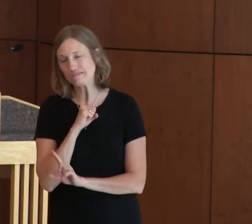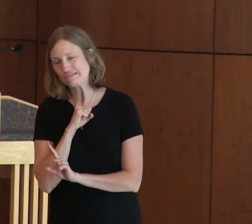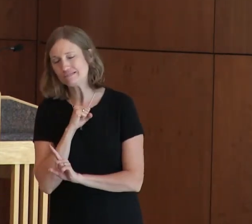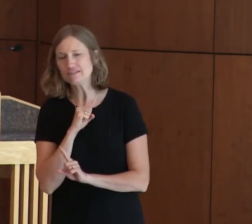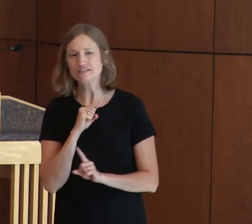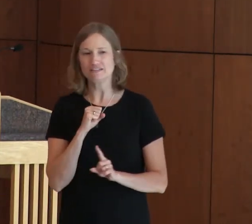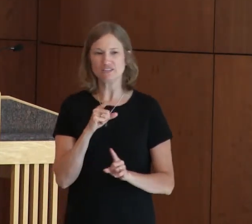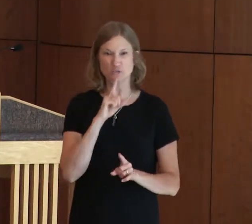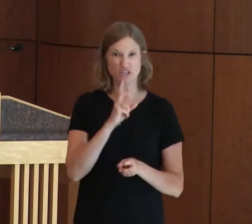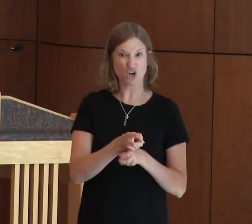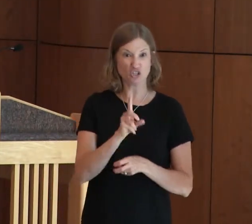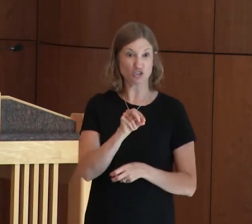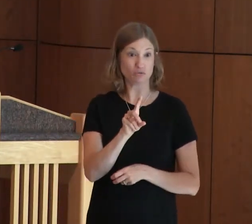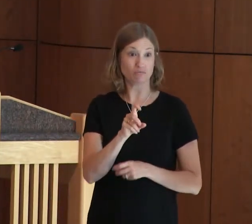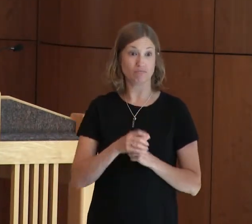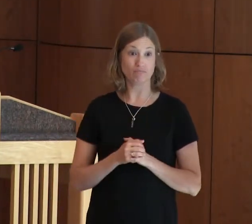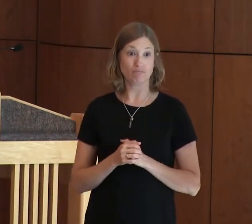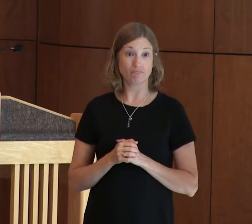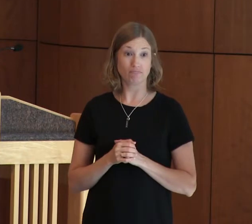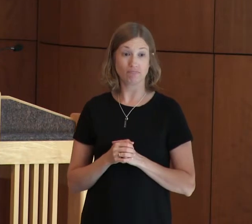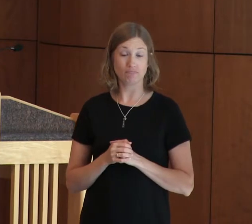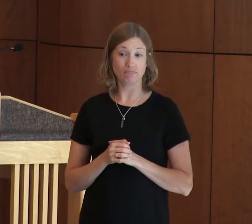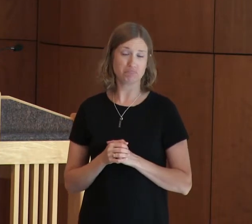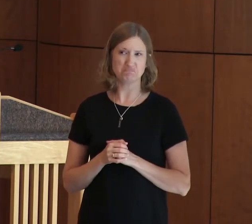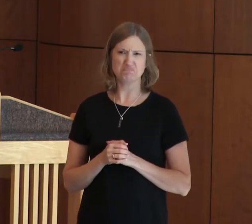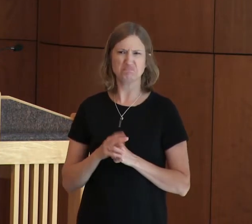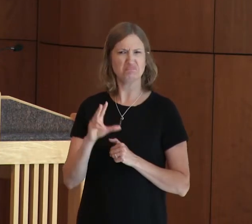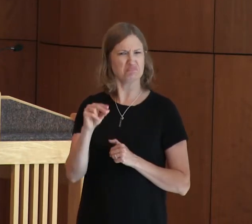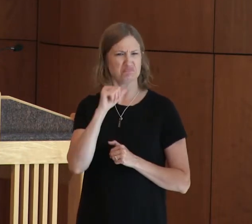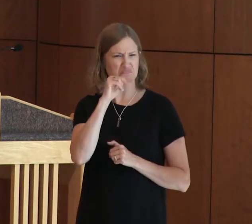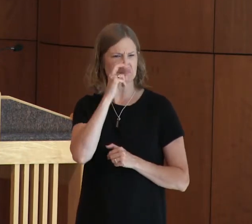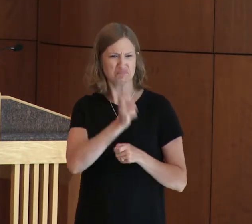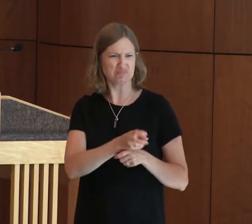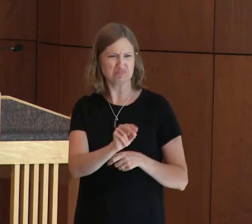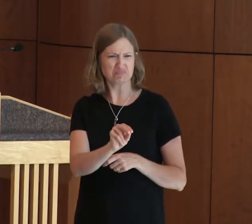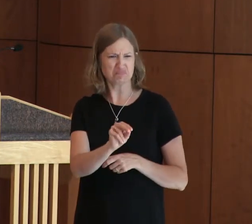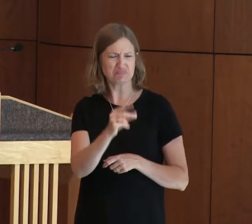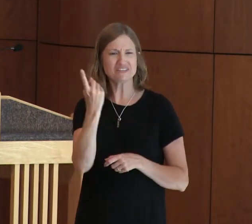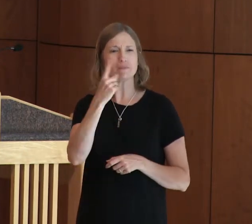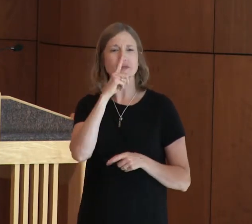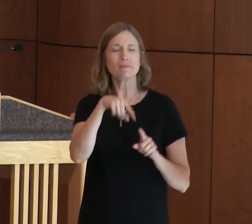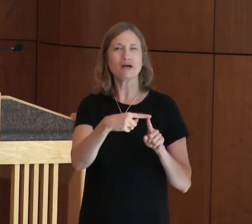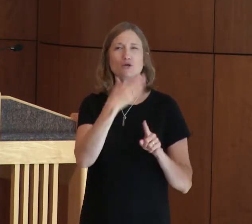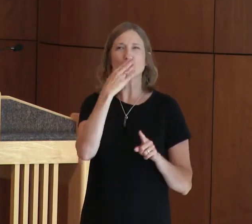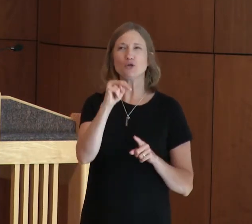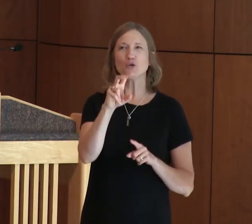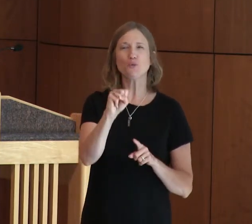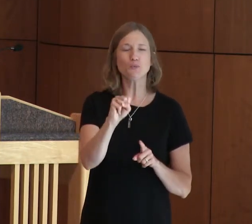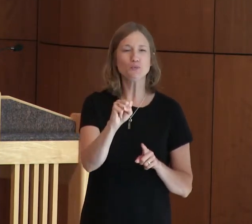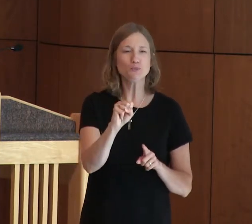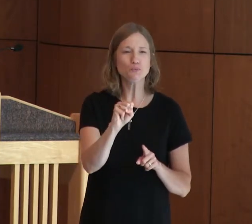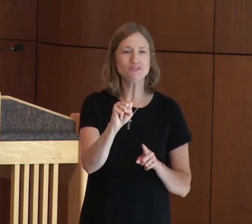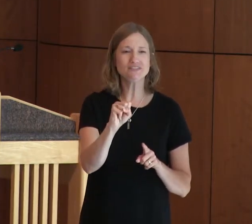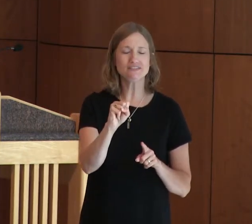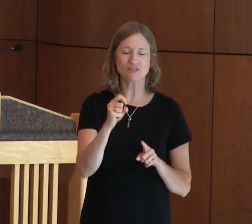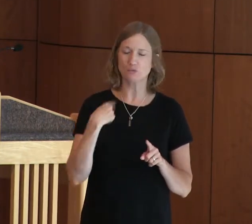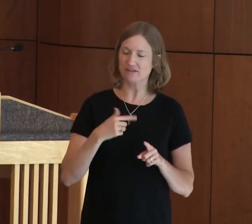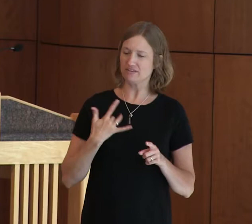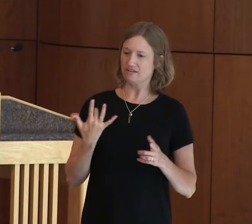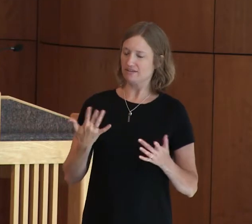that really to do? You know, not that hard, because there's something about good news, something about things that excite us that we want